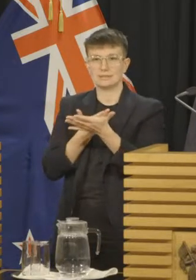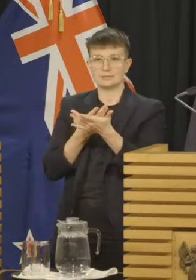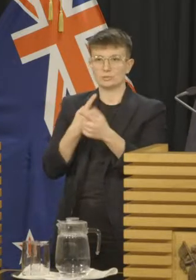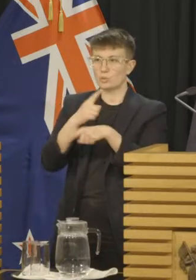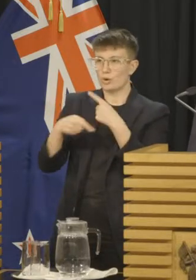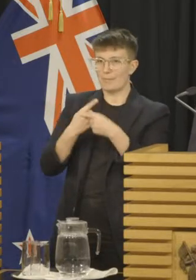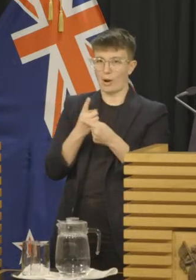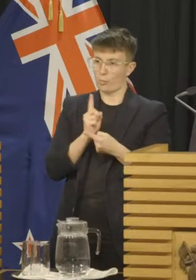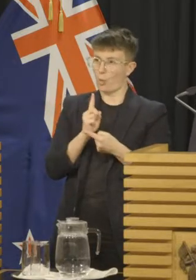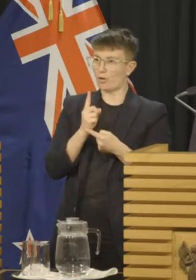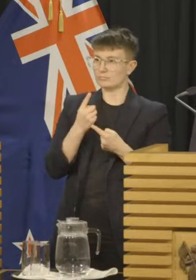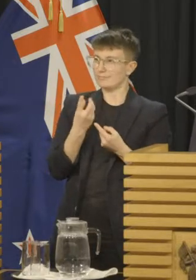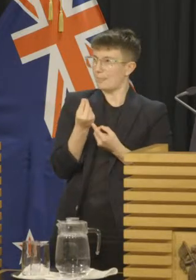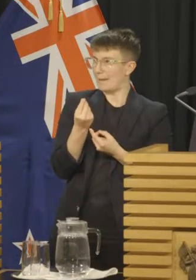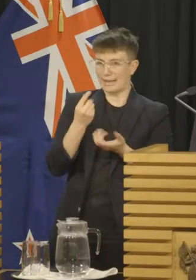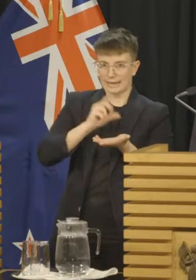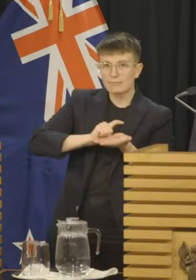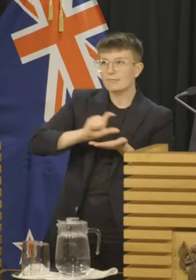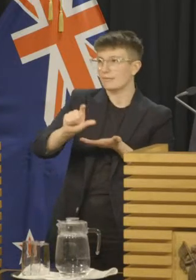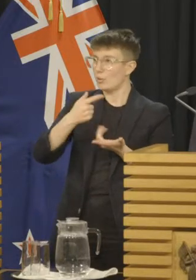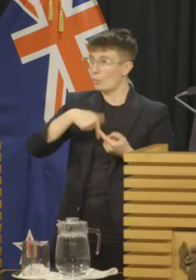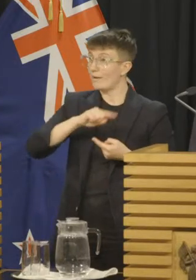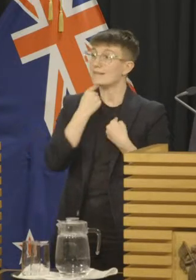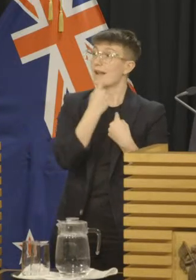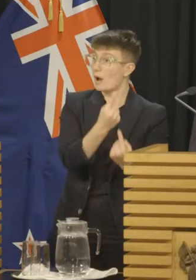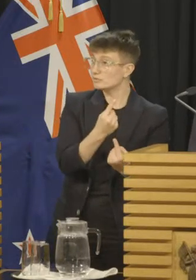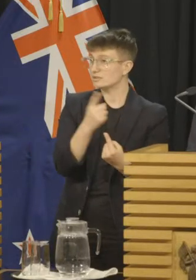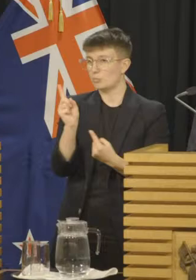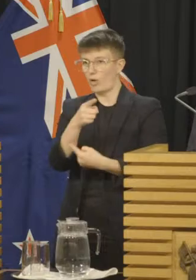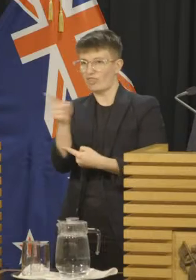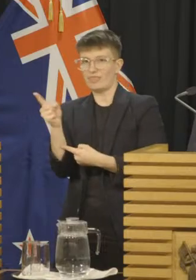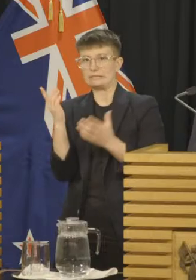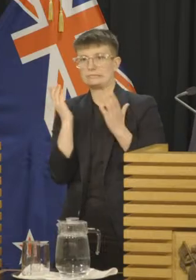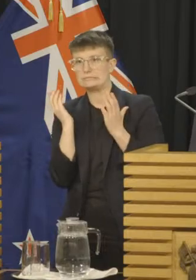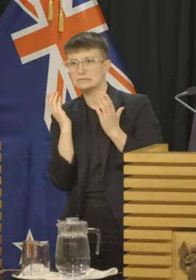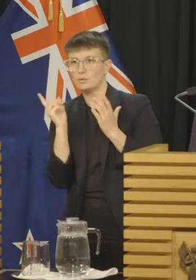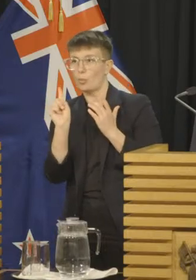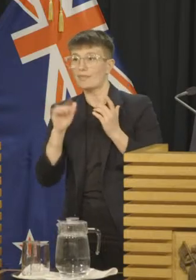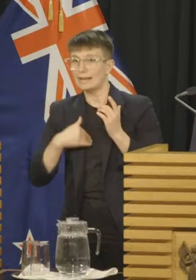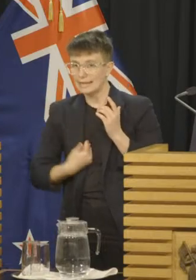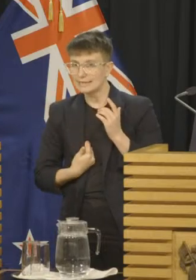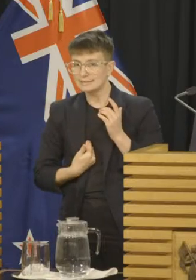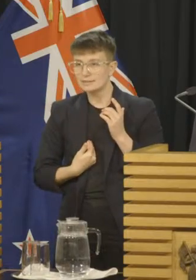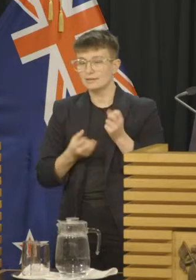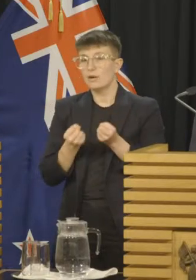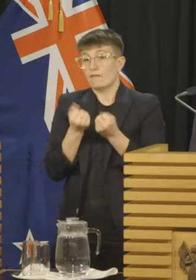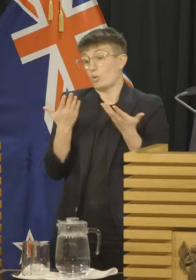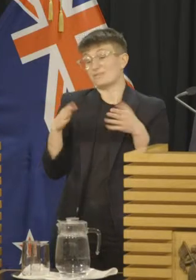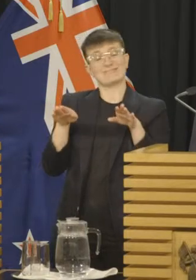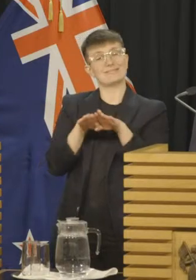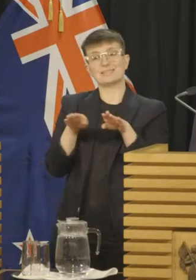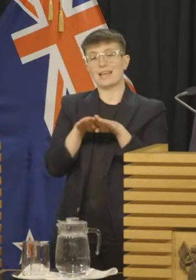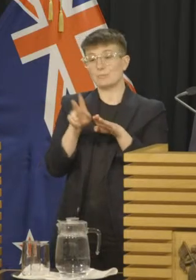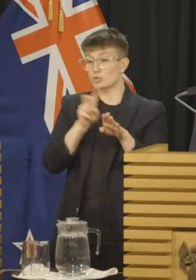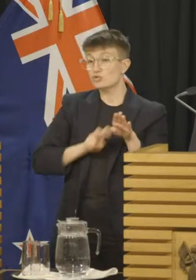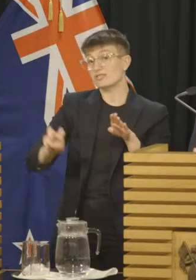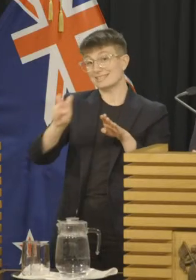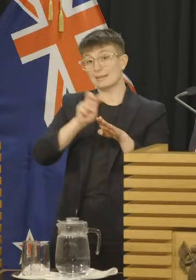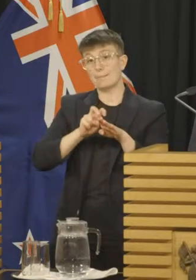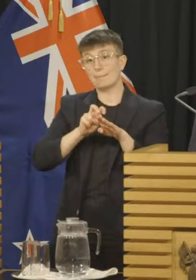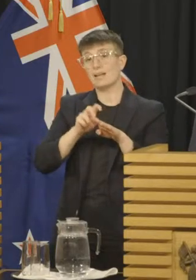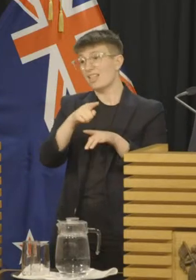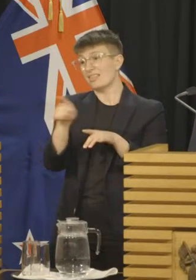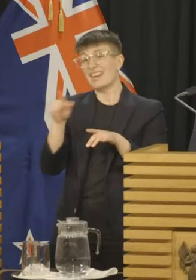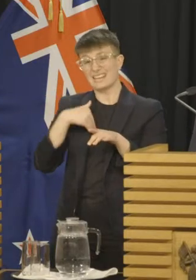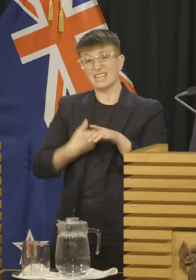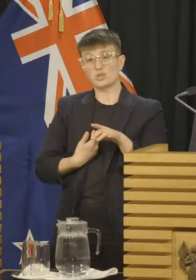are under. There is no question that for international education, as there is for tourism, there are going to be some tough decisions that they are going to